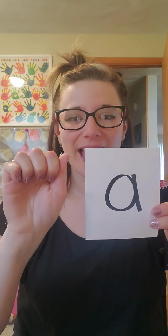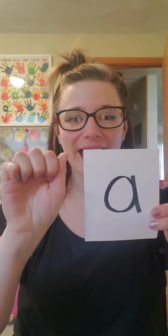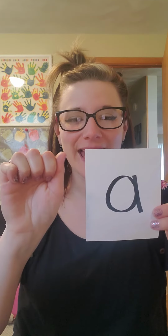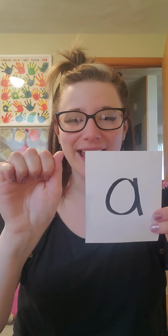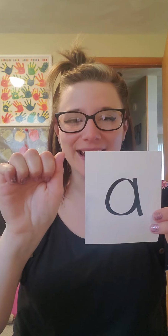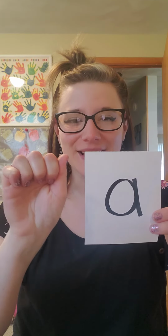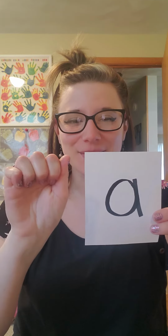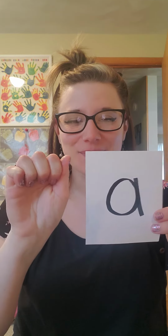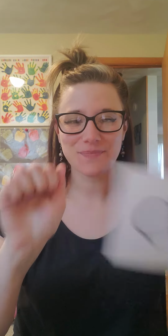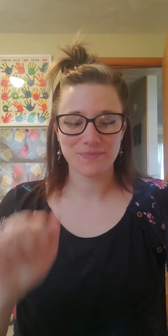A.